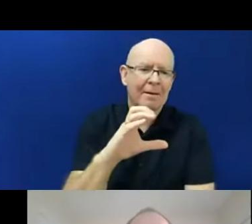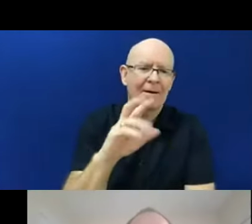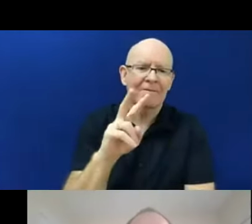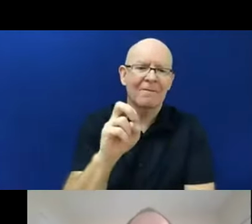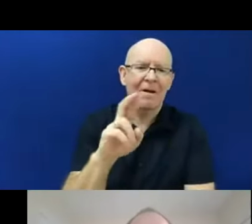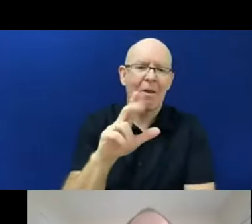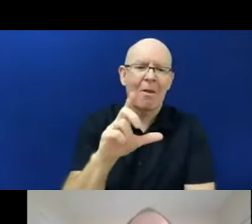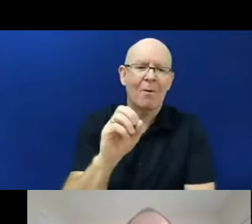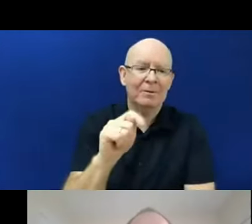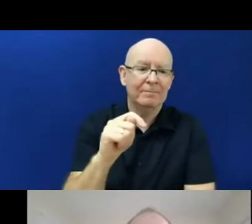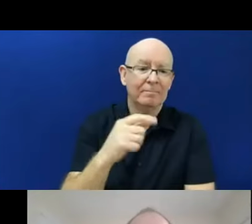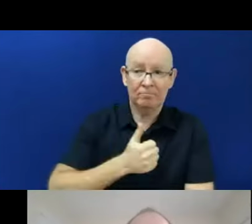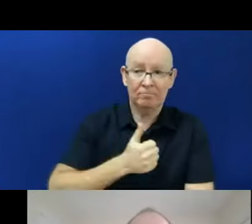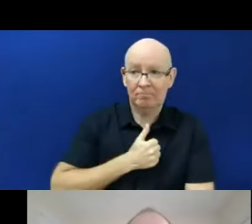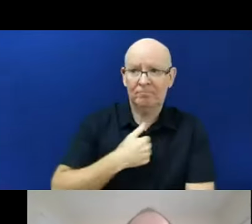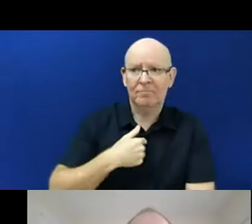And